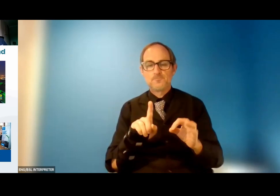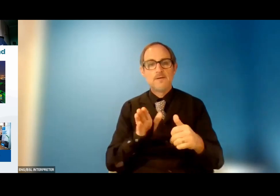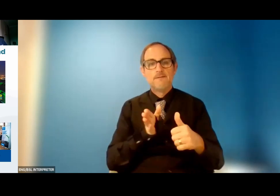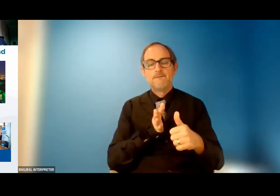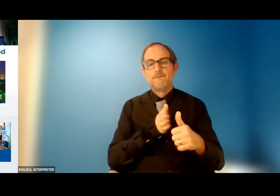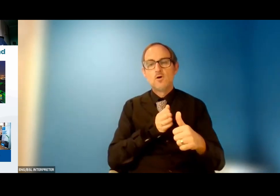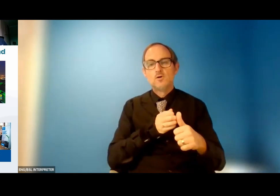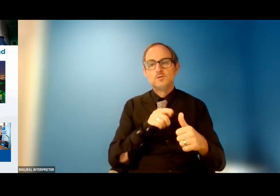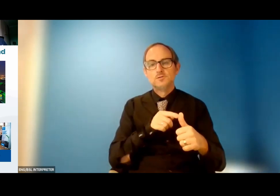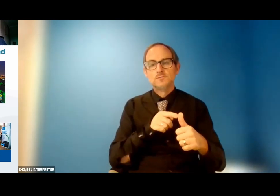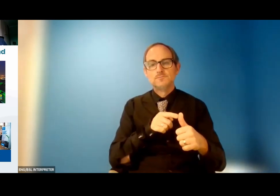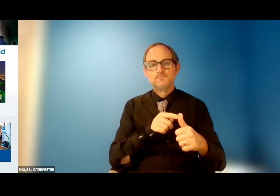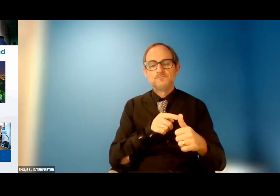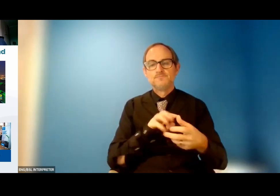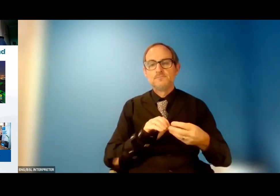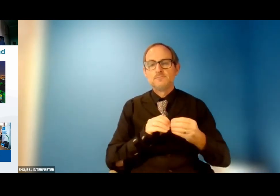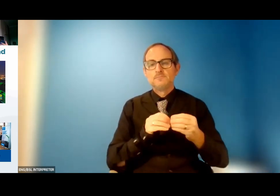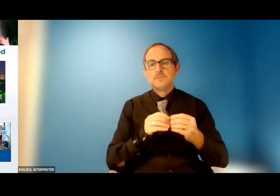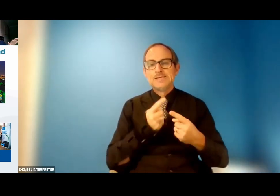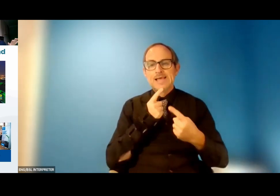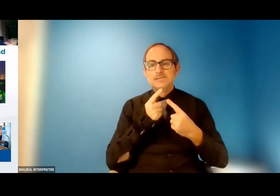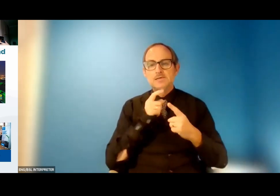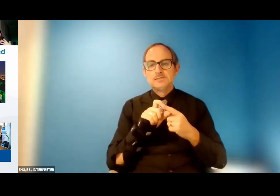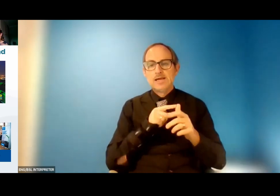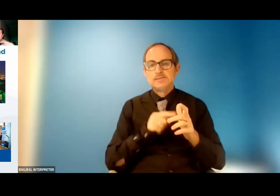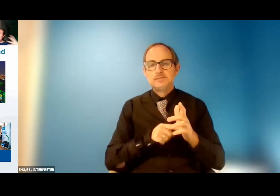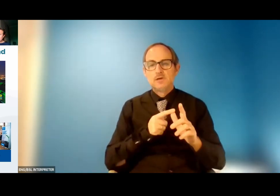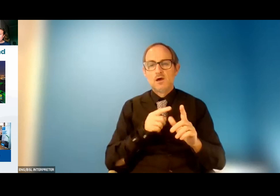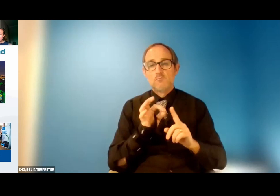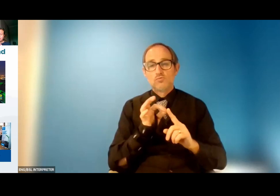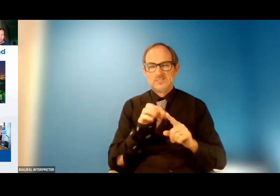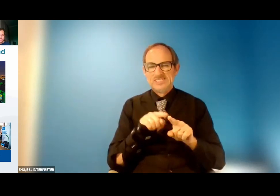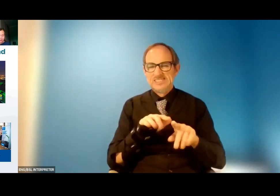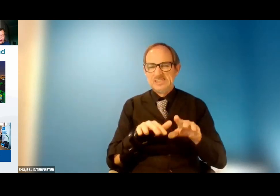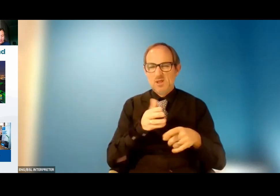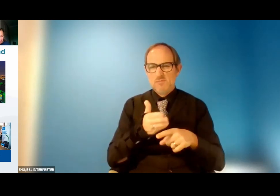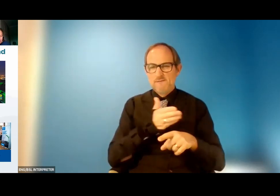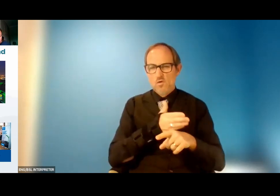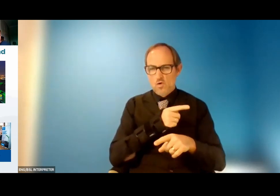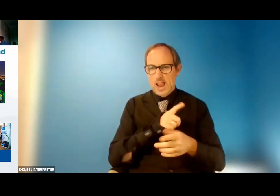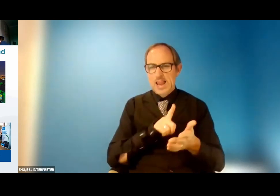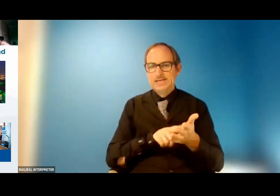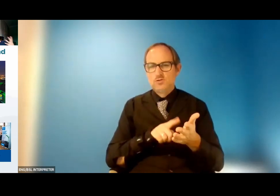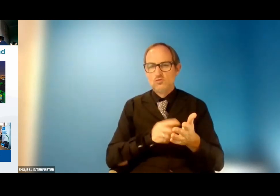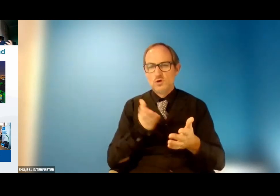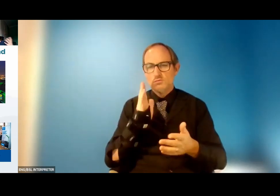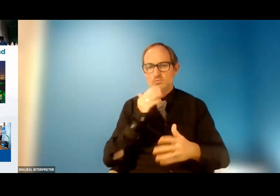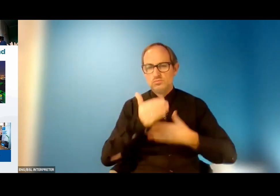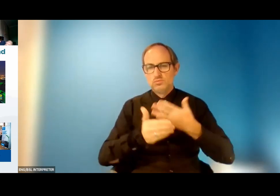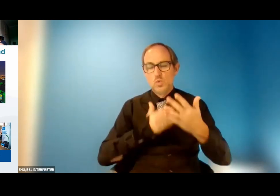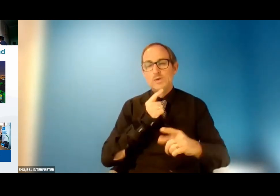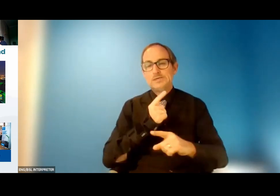which was to create a data portrait using that methodology that Leonora went through in her slides, where we